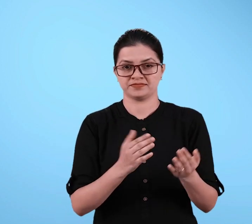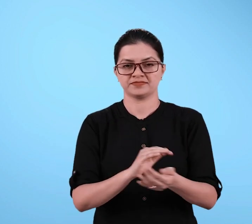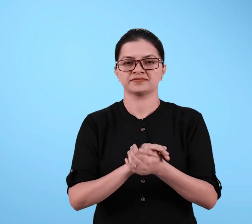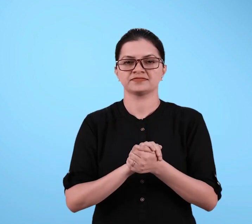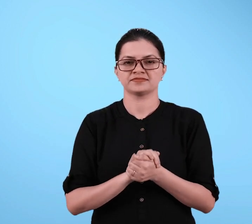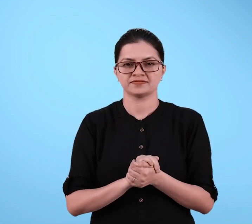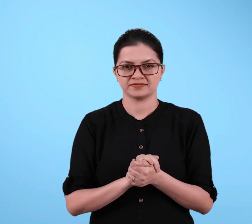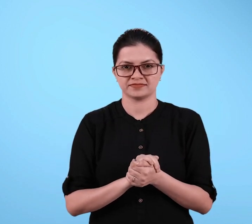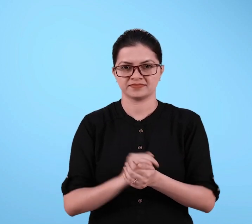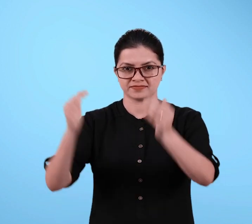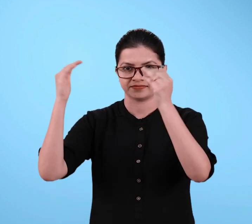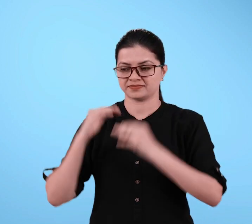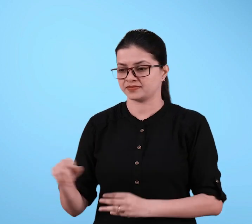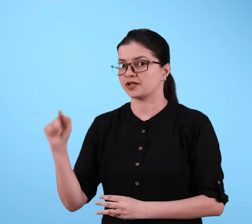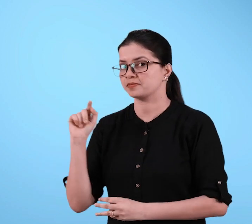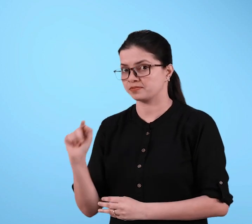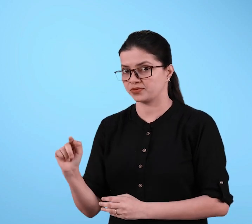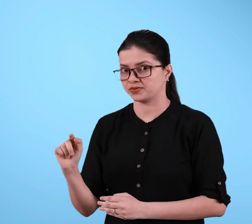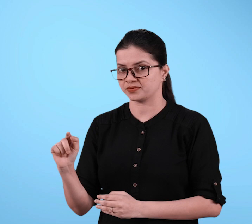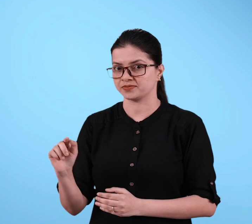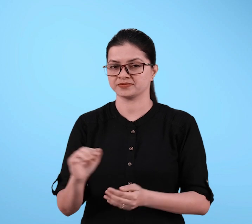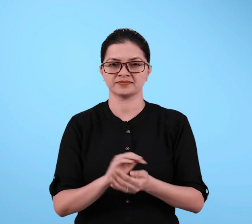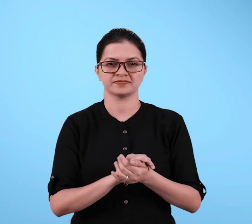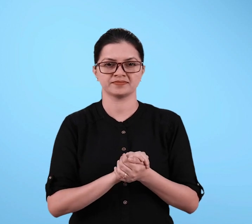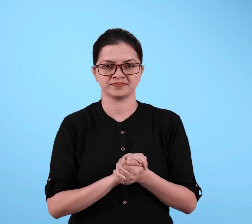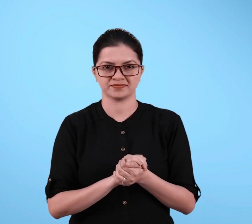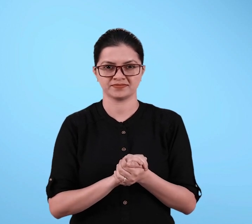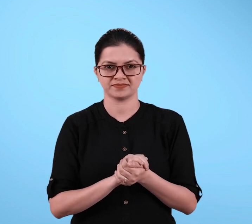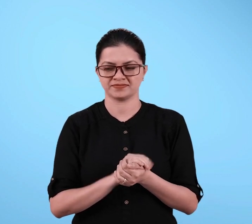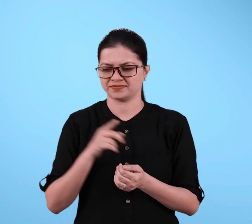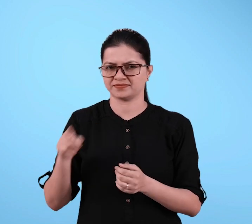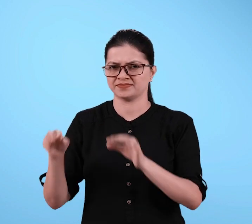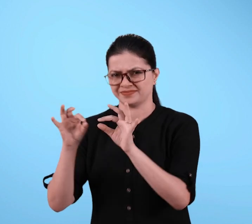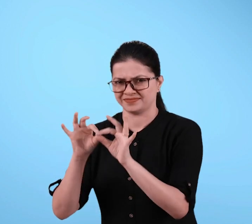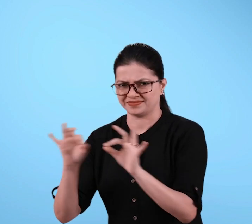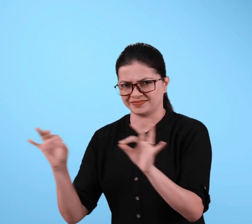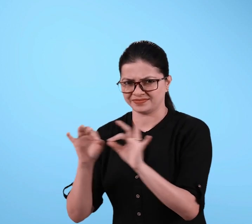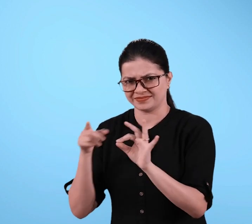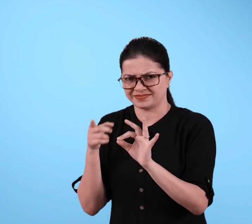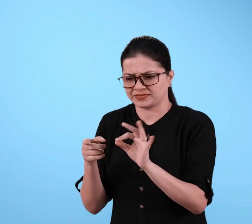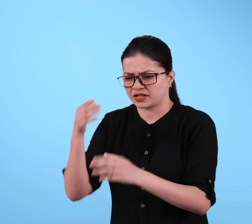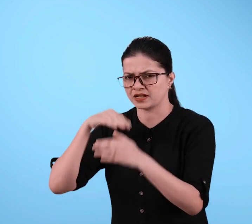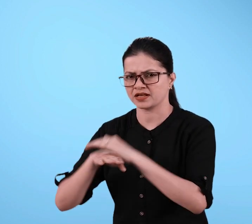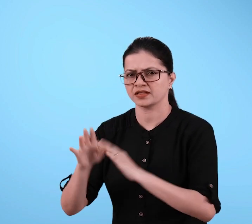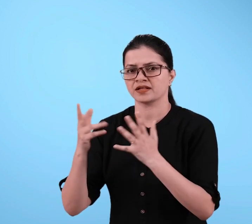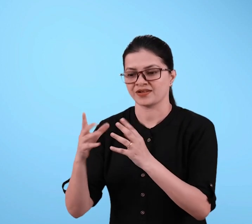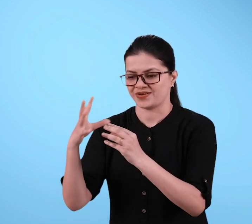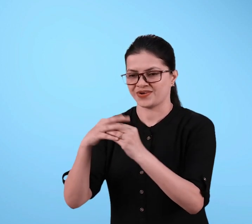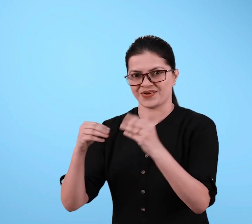Fibers are either natural or synthetic. Co- Fibers are either natural or synthetic.